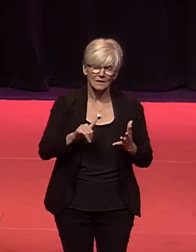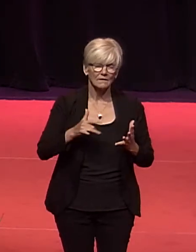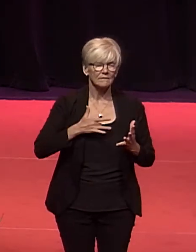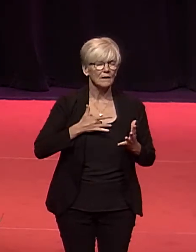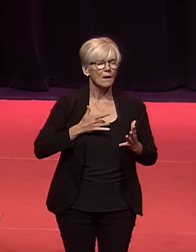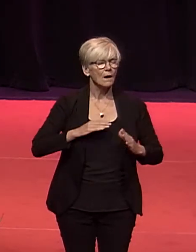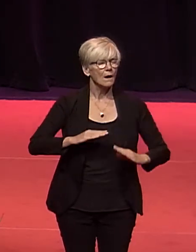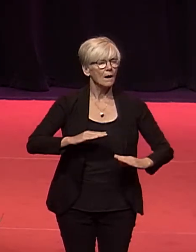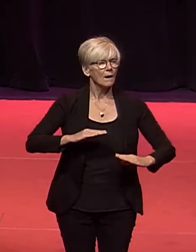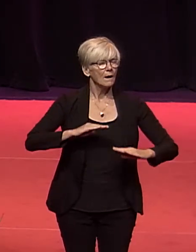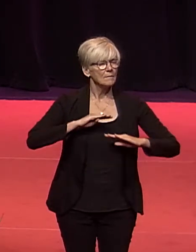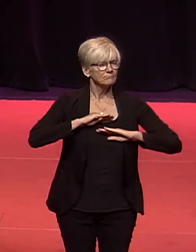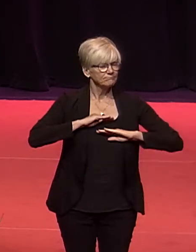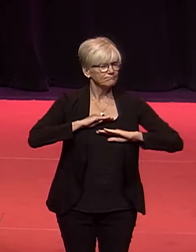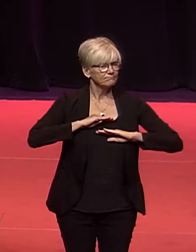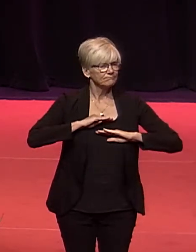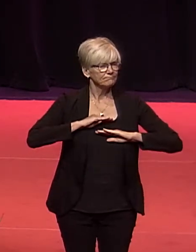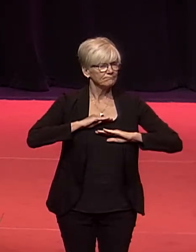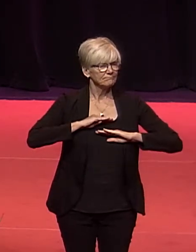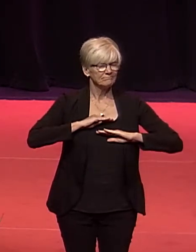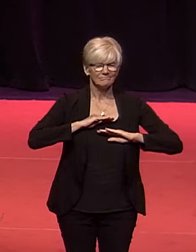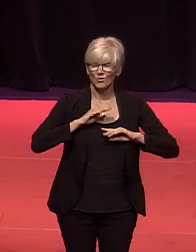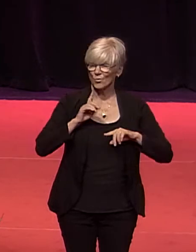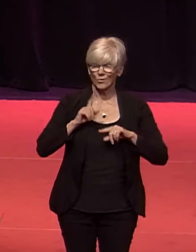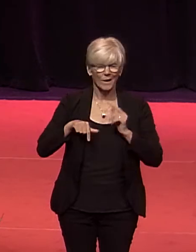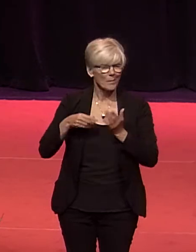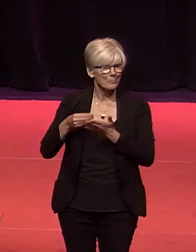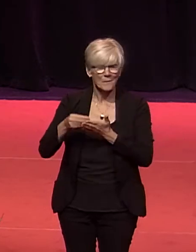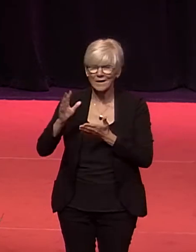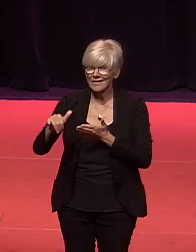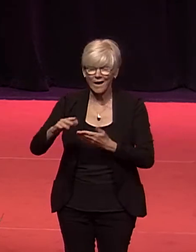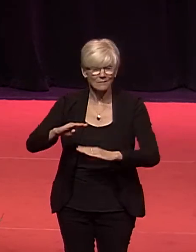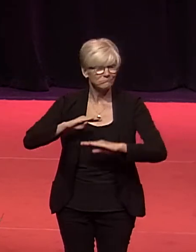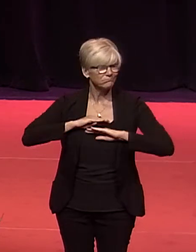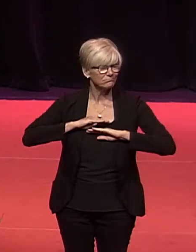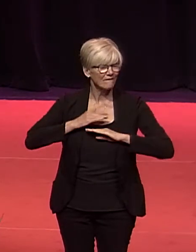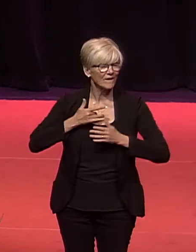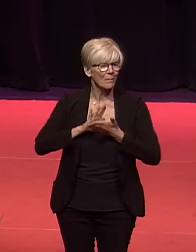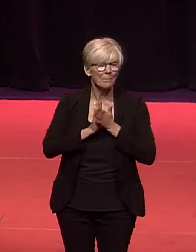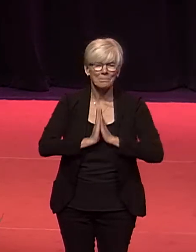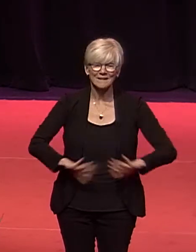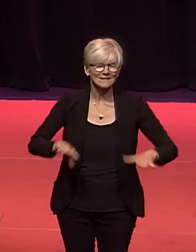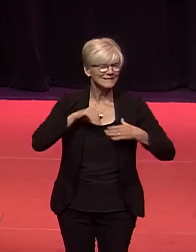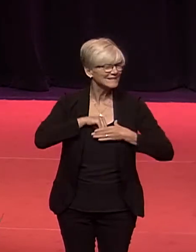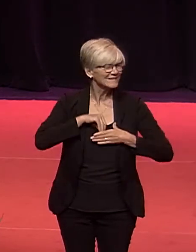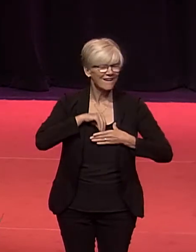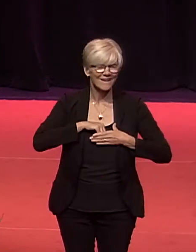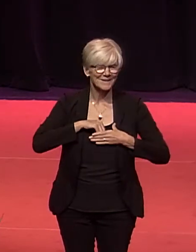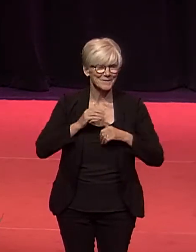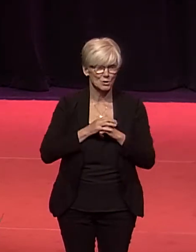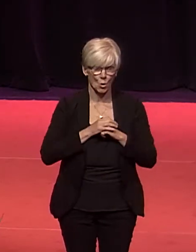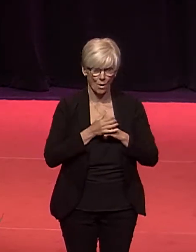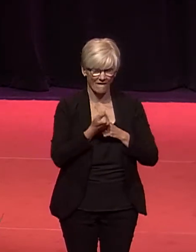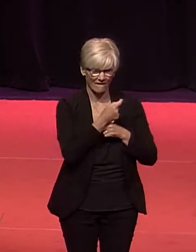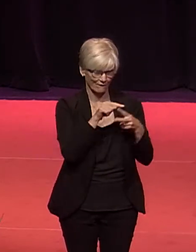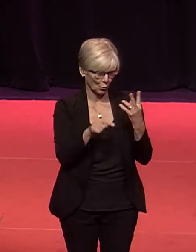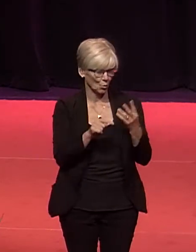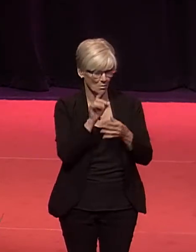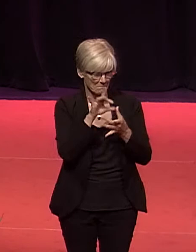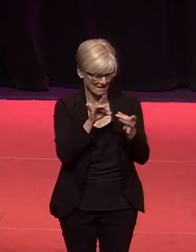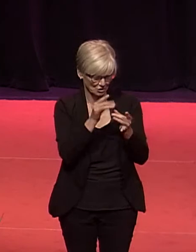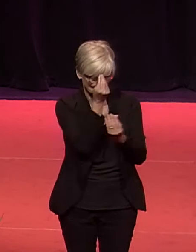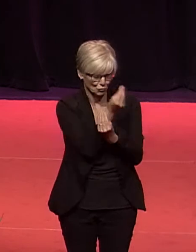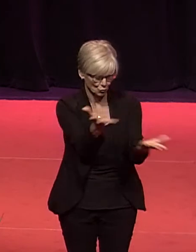and happiness in your life, and you can't buy that. So congratulations. So a quick few messages. The first is